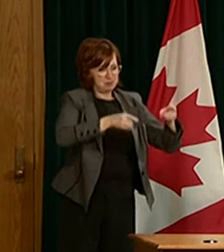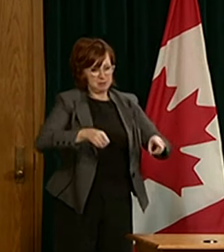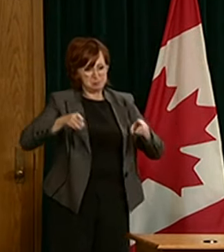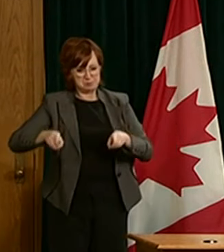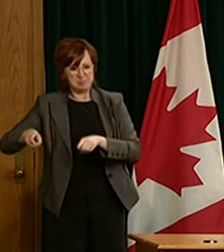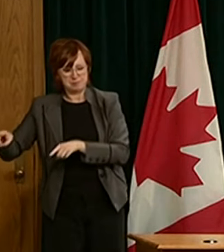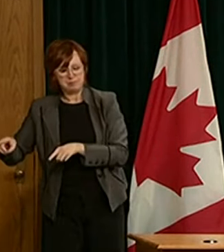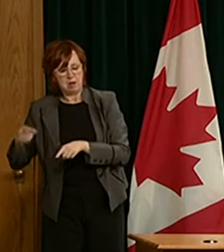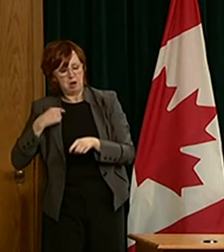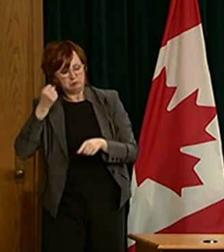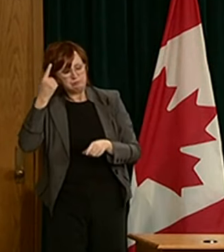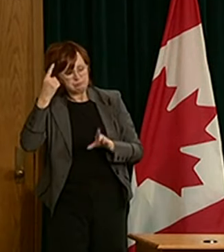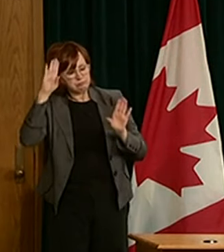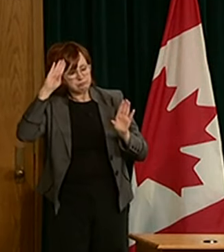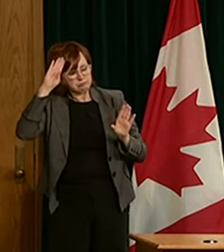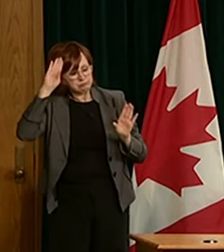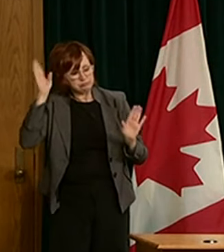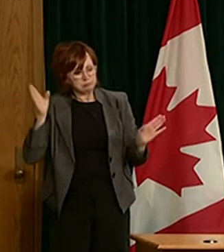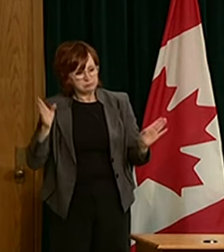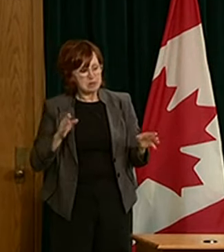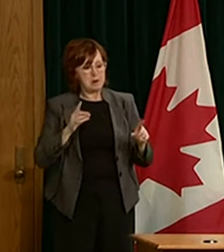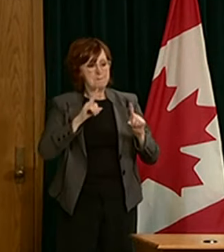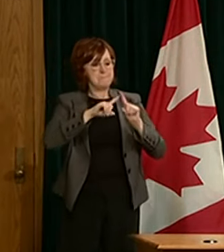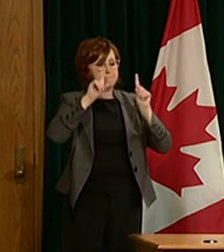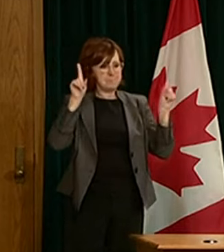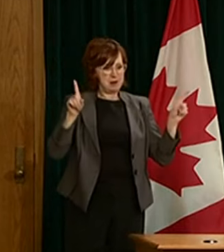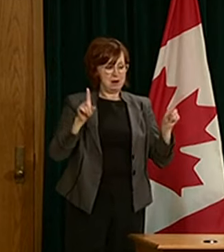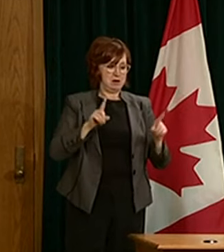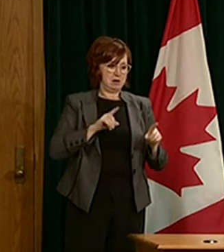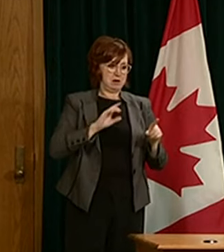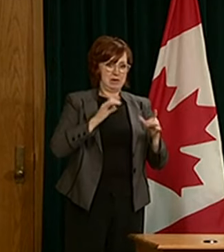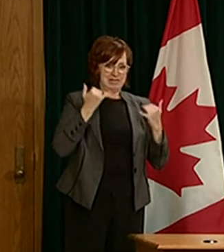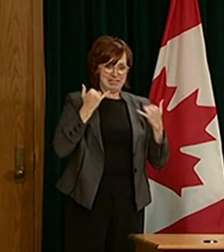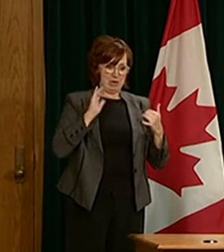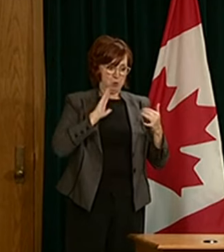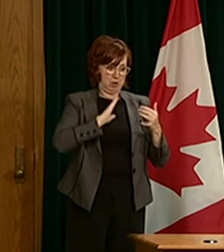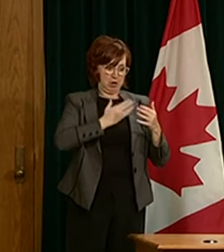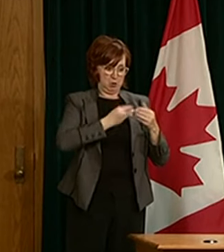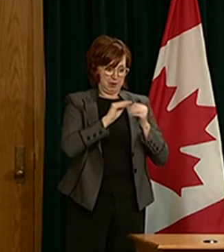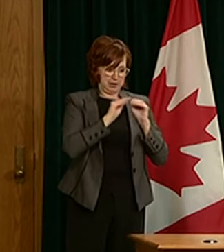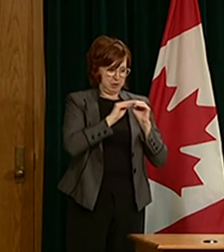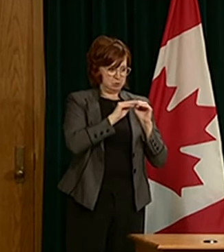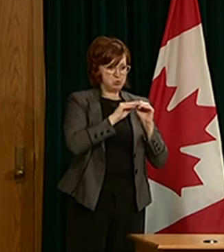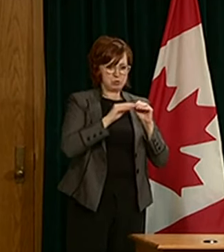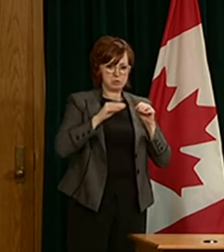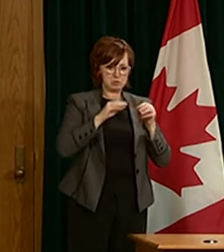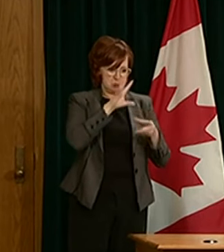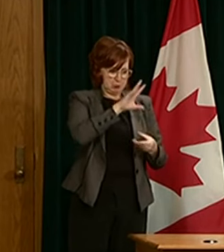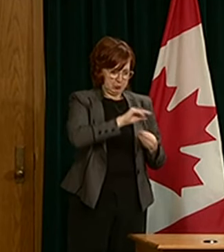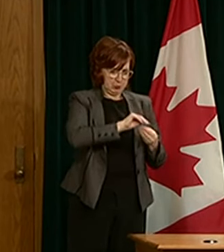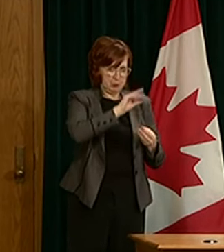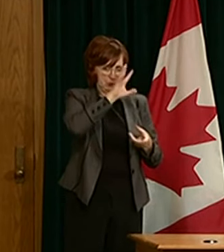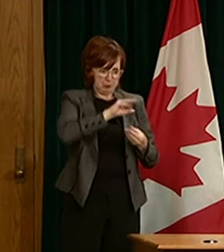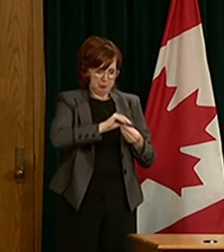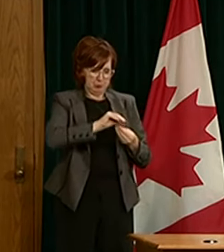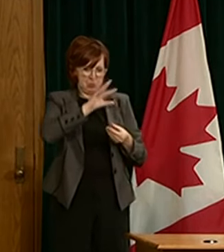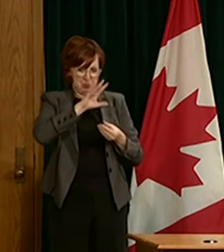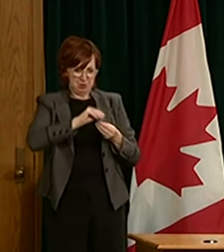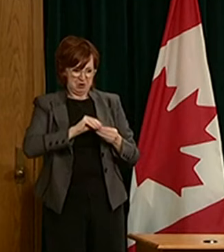tracking, are you able to give some sort of estimate, however broad, about which scenario we